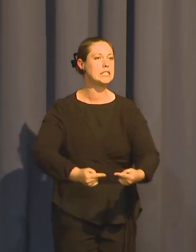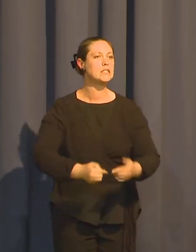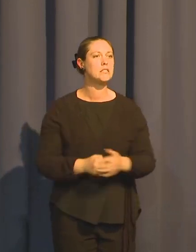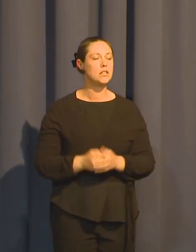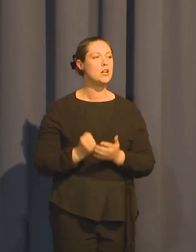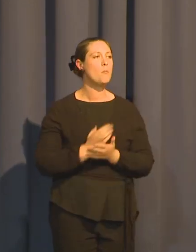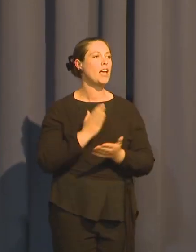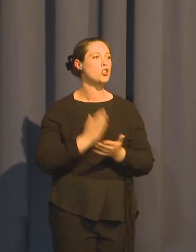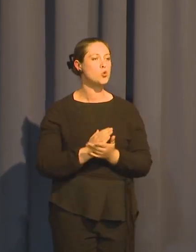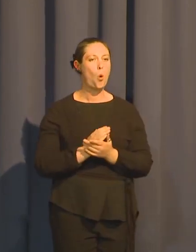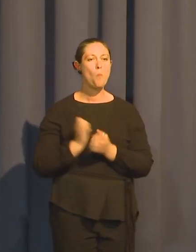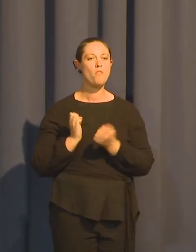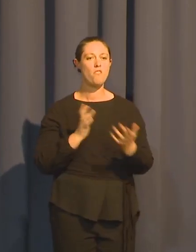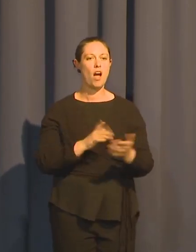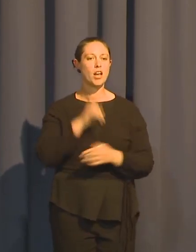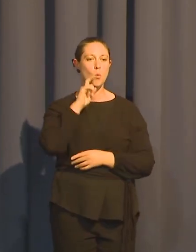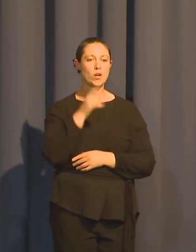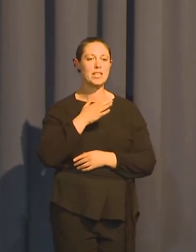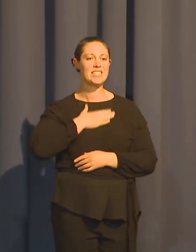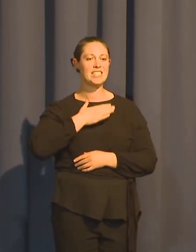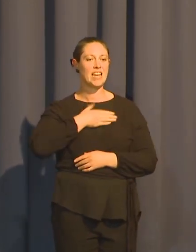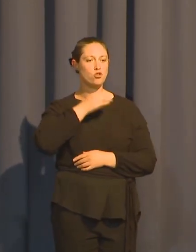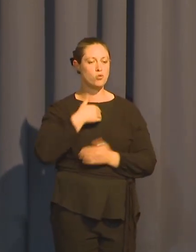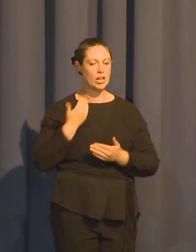providing safe drinking water day to day.